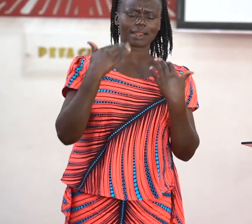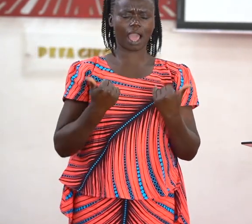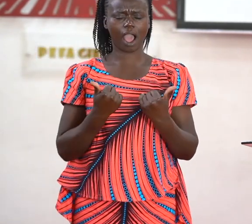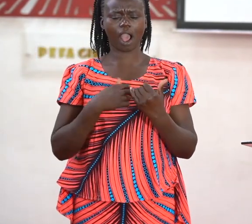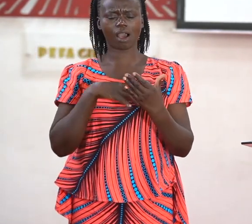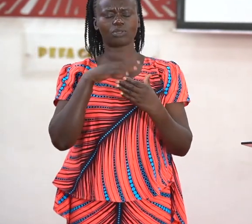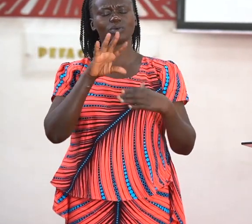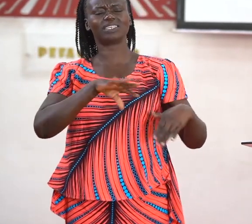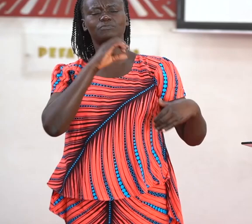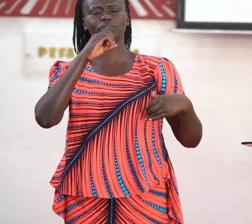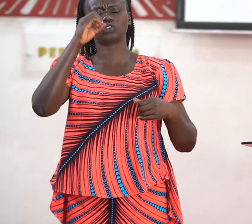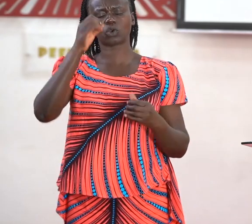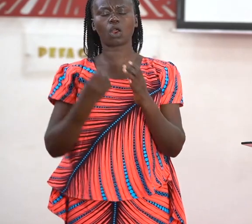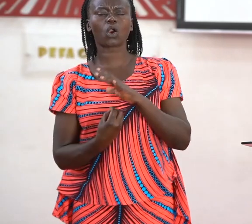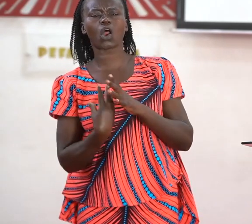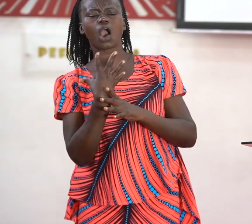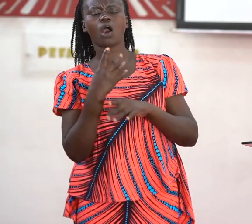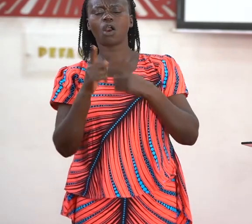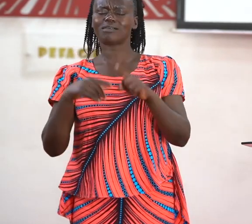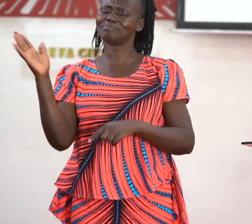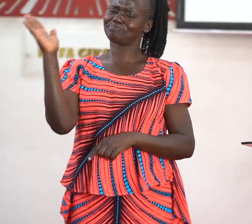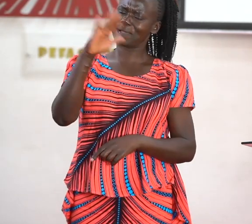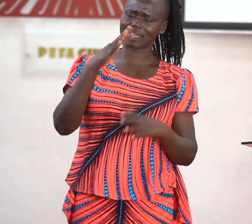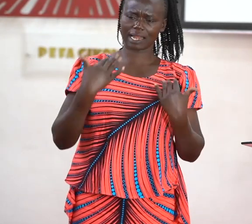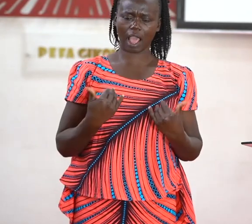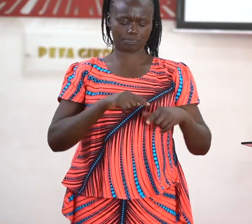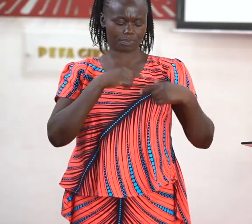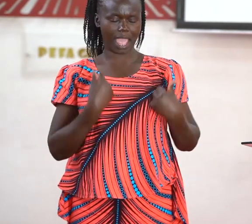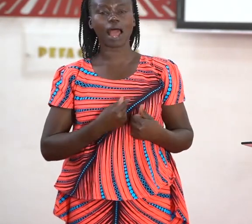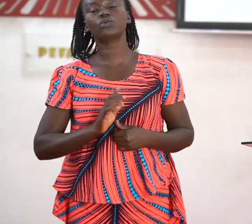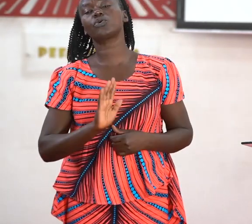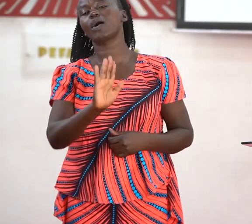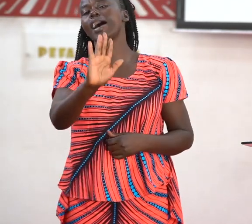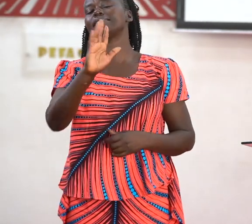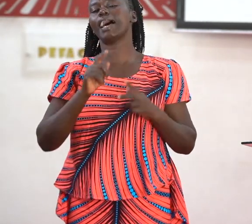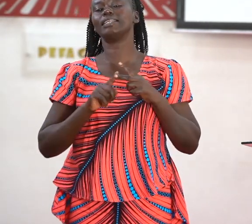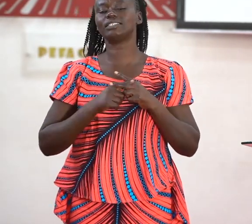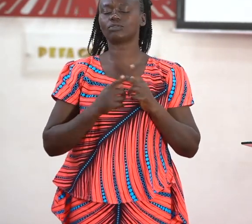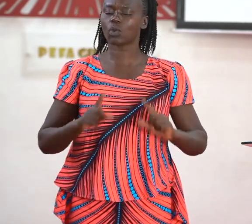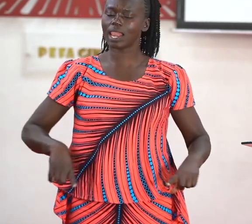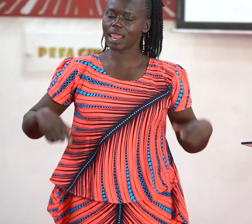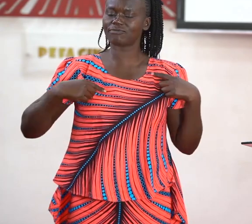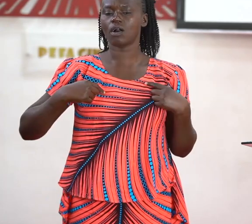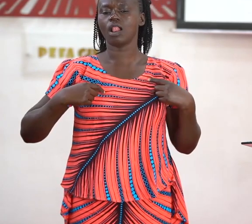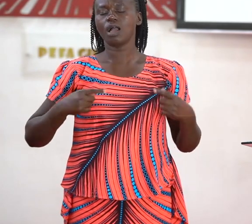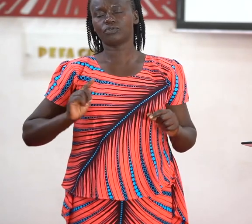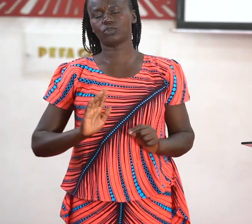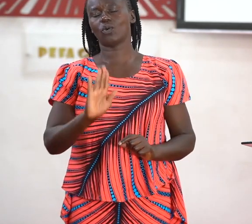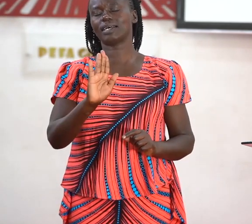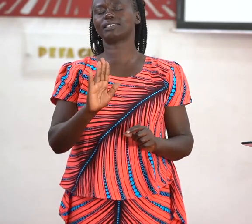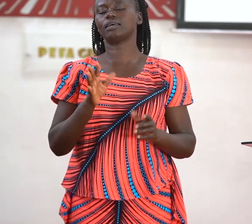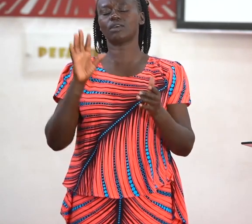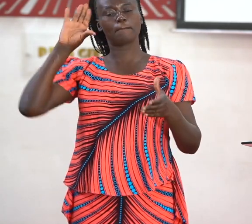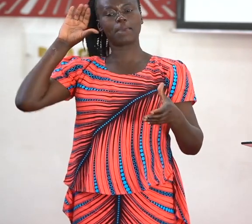growth. Go back now to your heart and begin to live your life as a